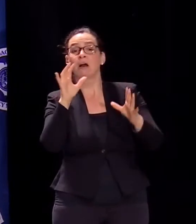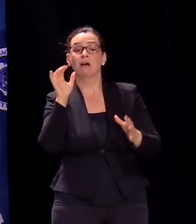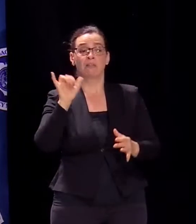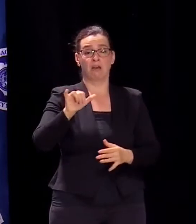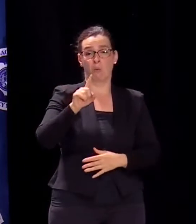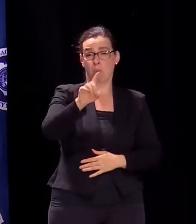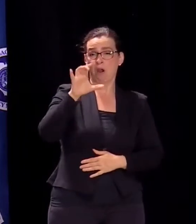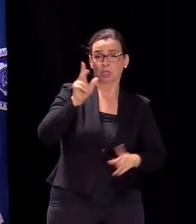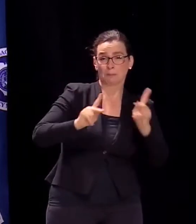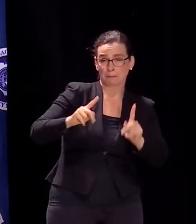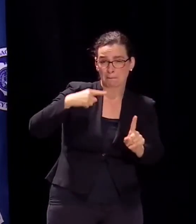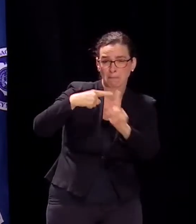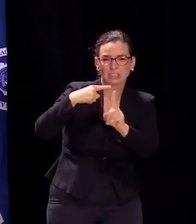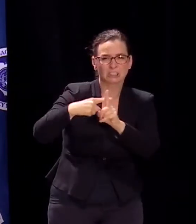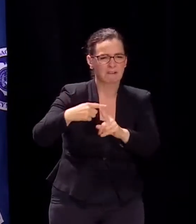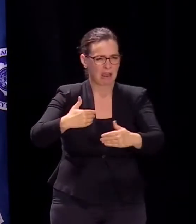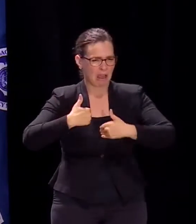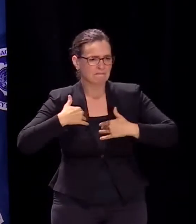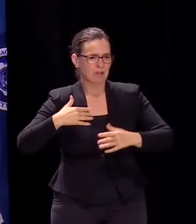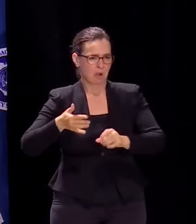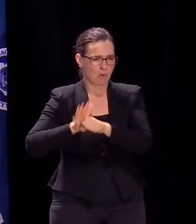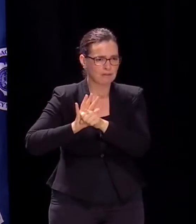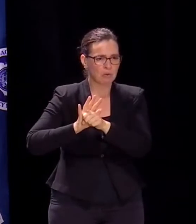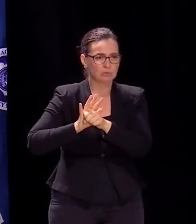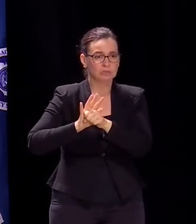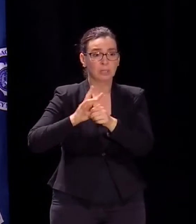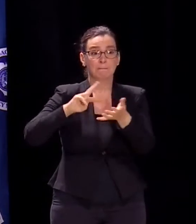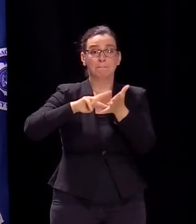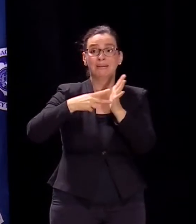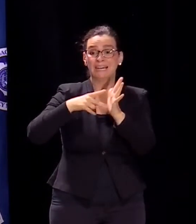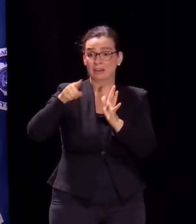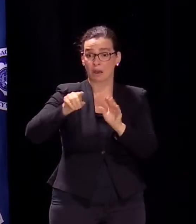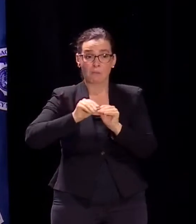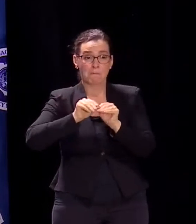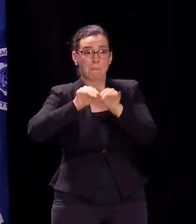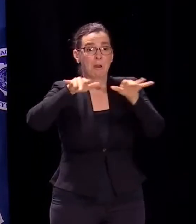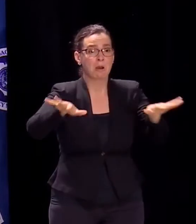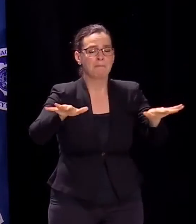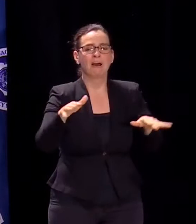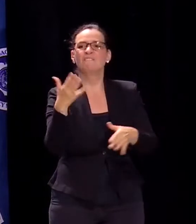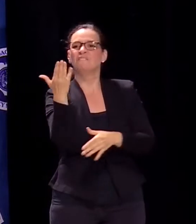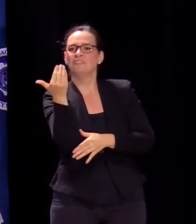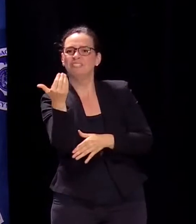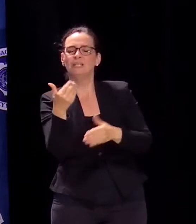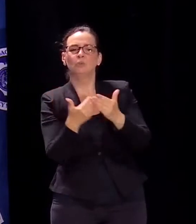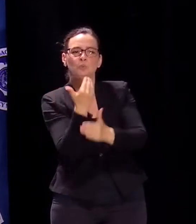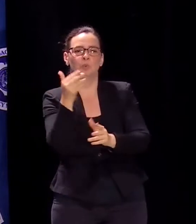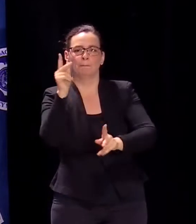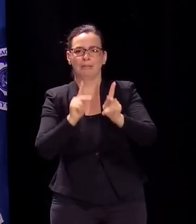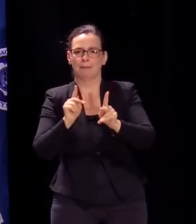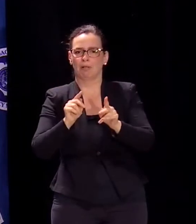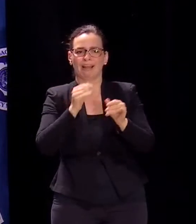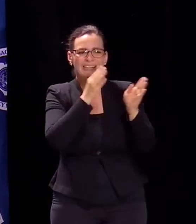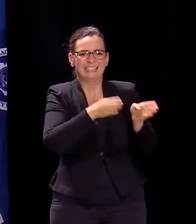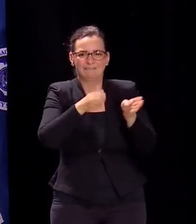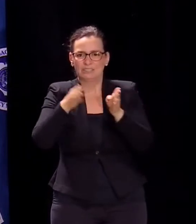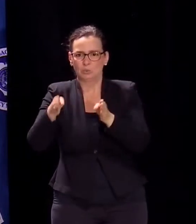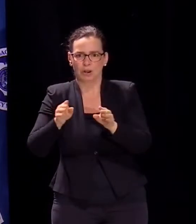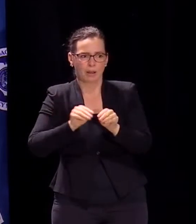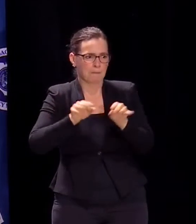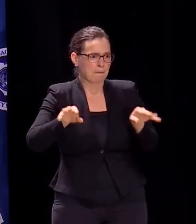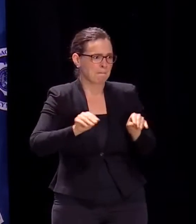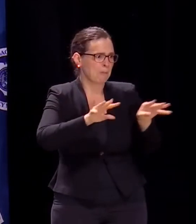household contacts alone. So we need to keep that number limited. And when you think about it,